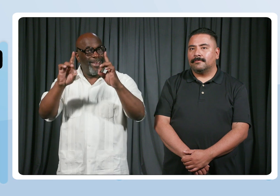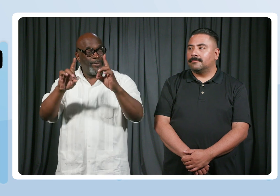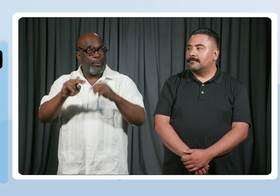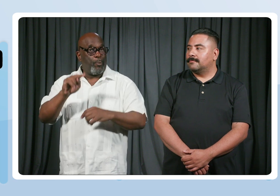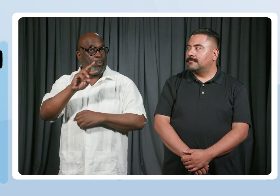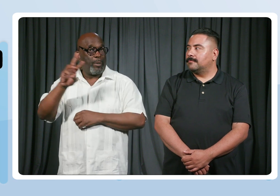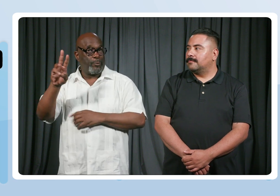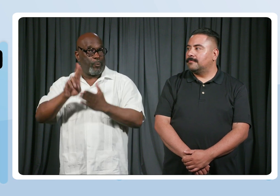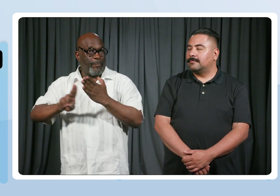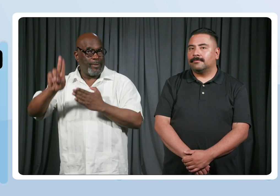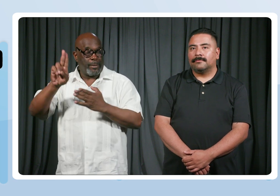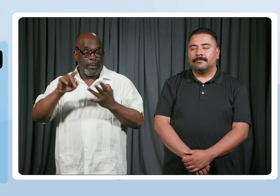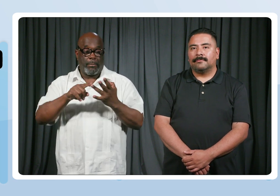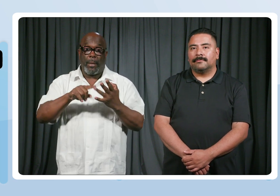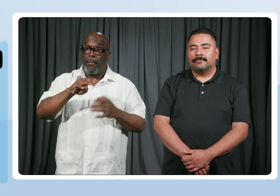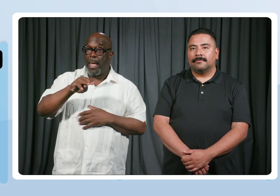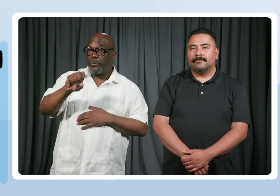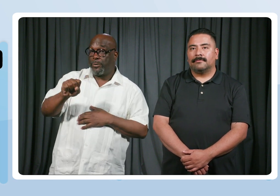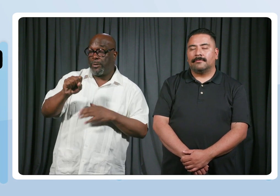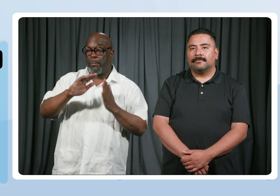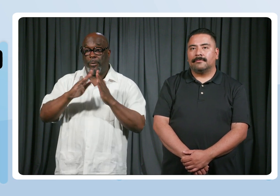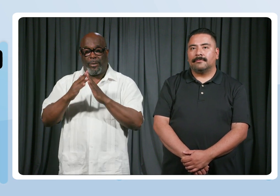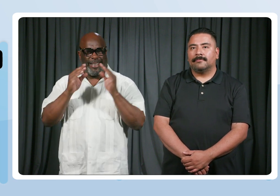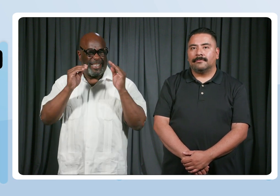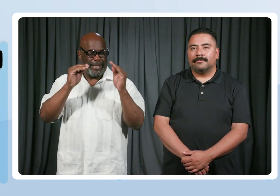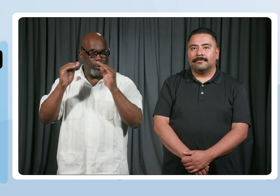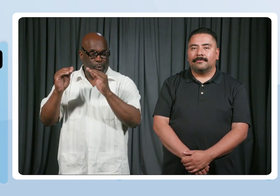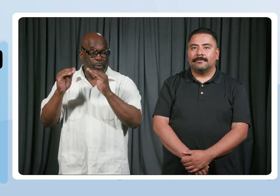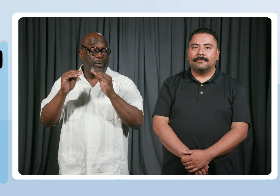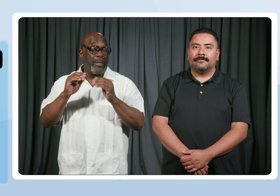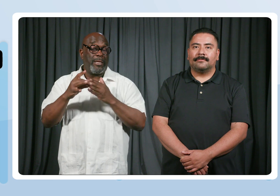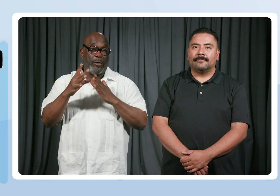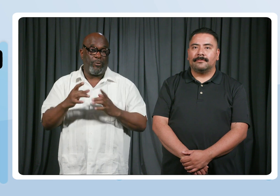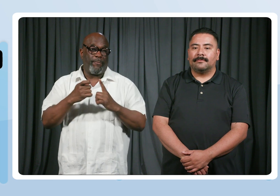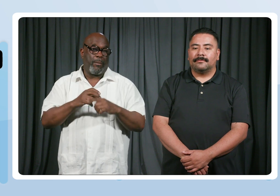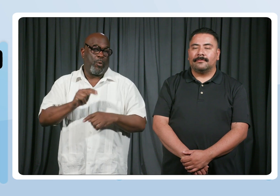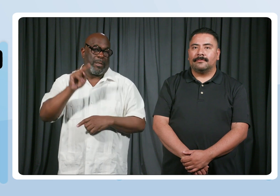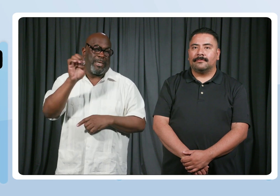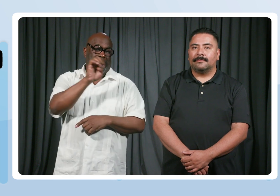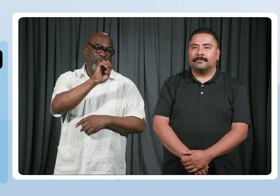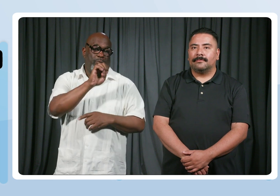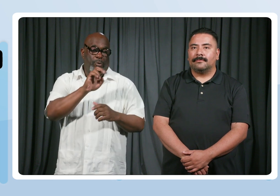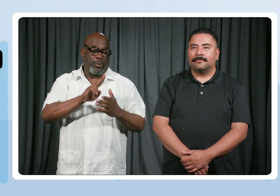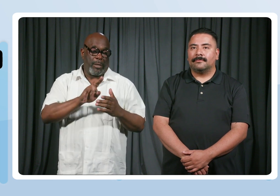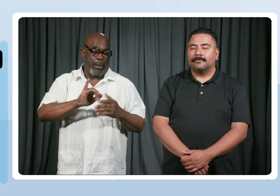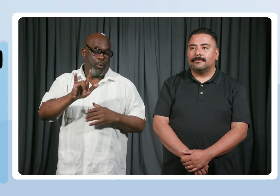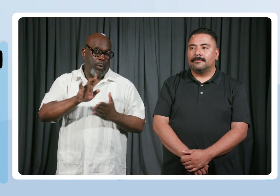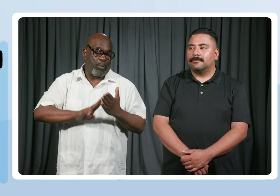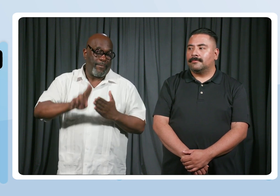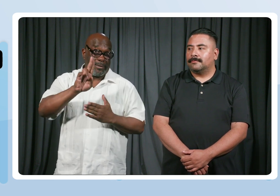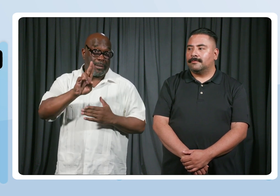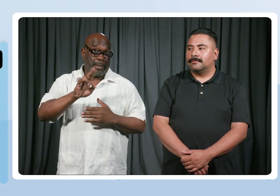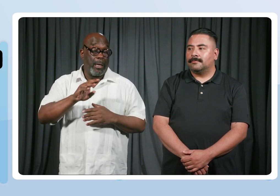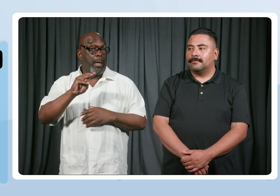Northwestern University and a master's degree of community and teacher leaders from Northeastern Illinois University. Tamika